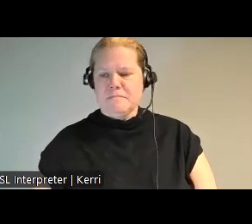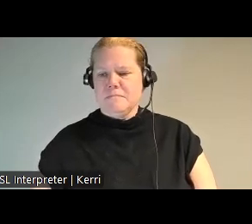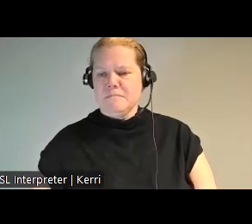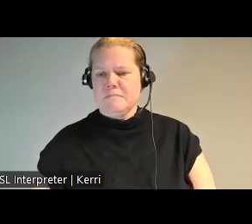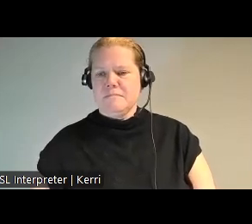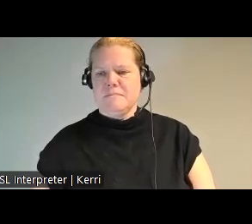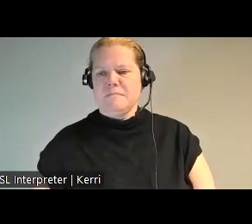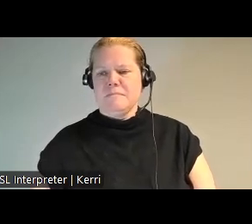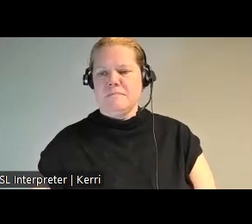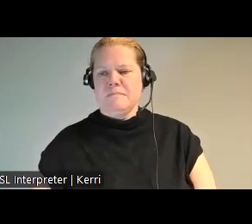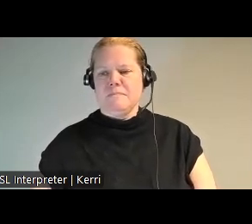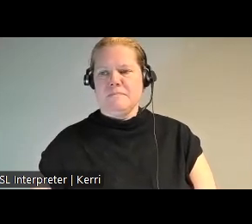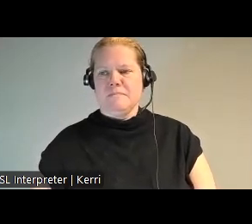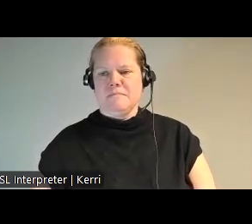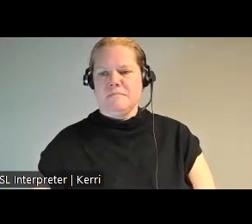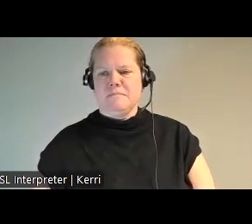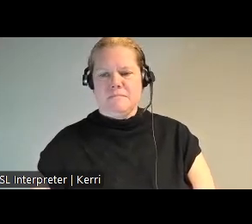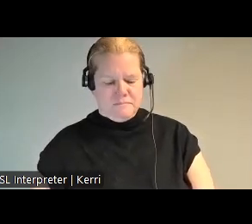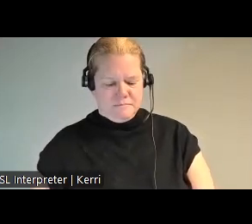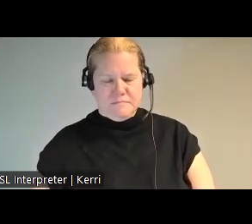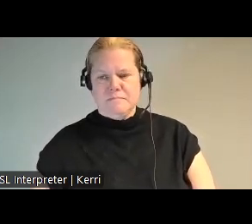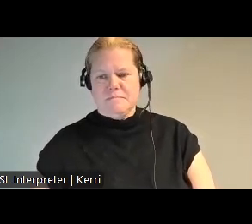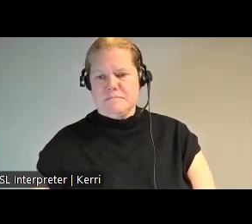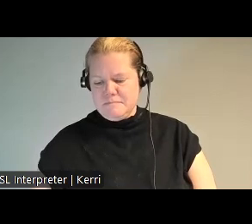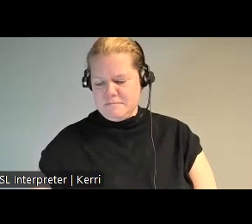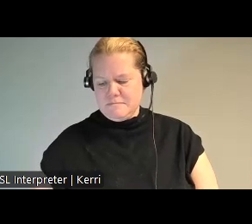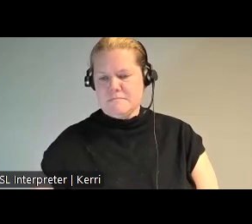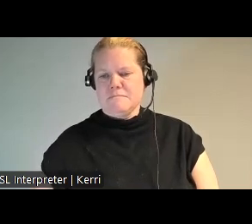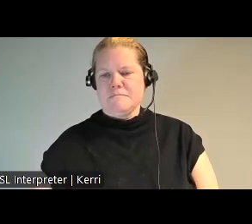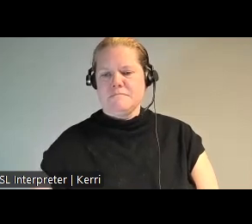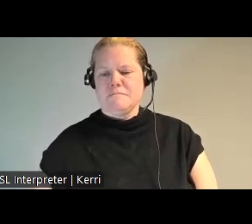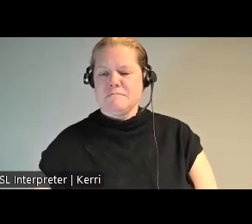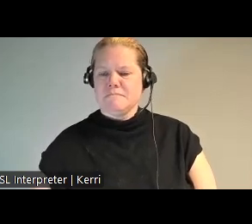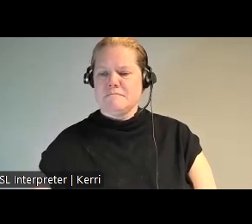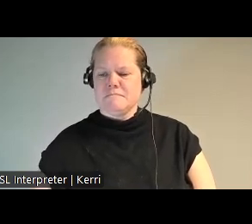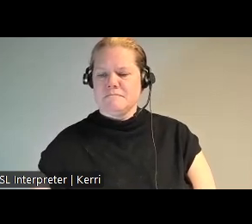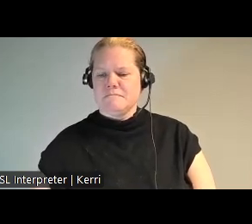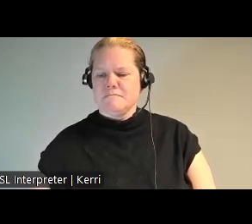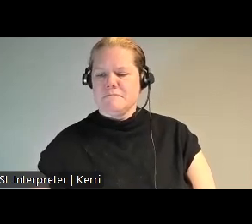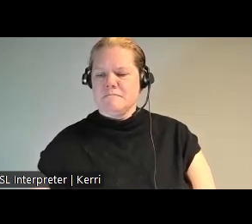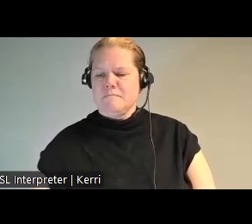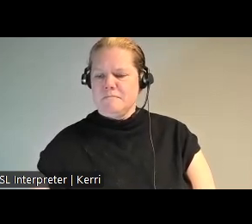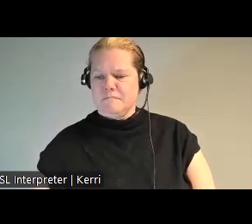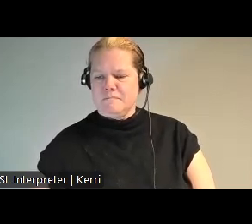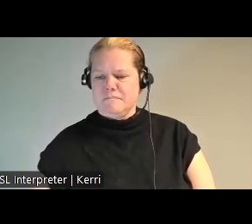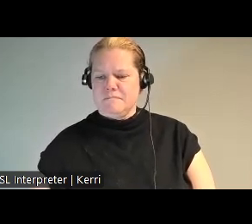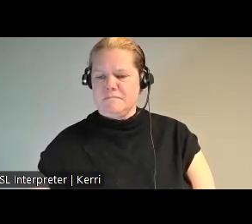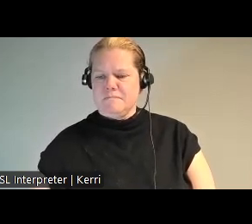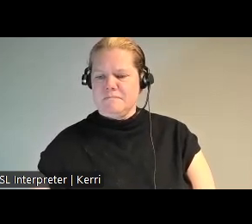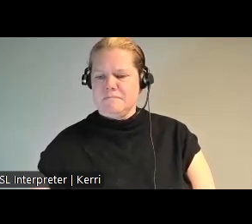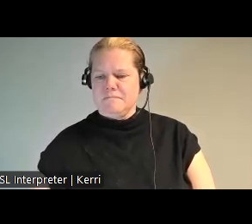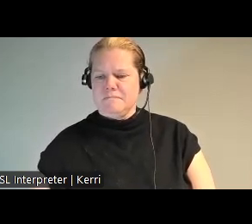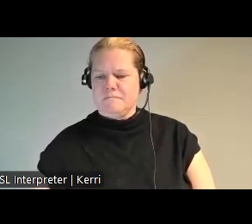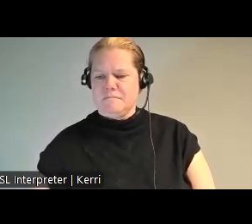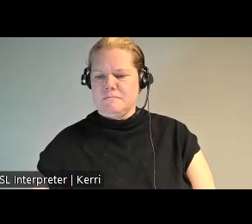So after talking to Rebecca and going over some of this data, there was a couple of things that stood out to me that